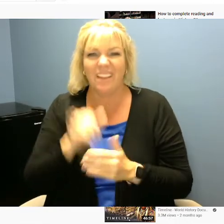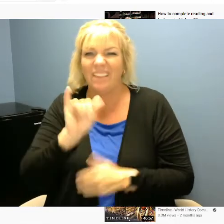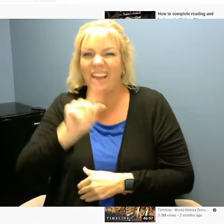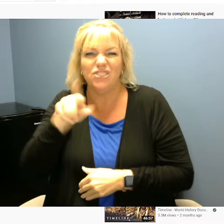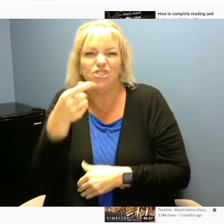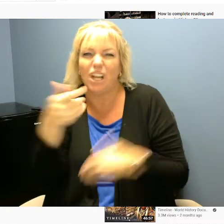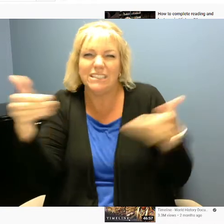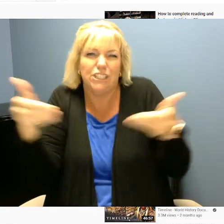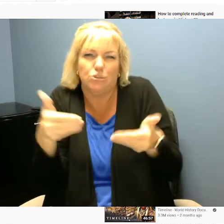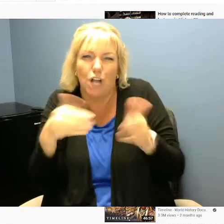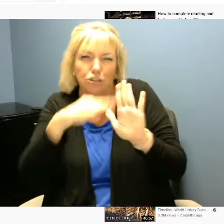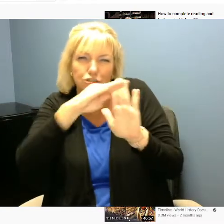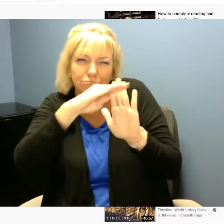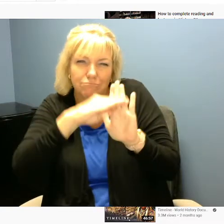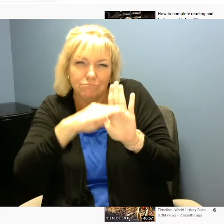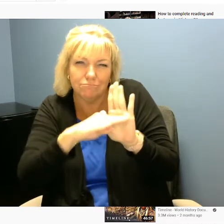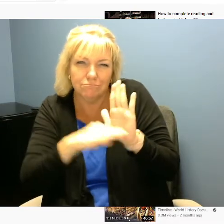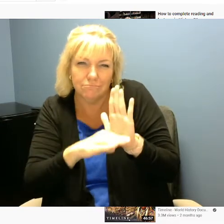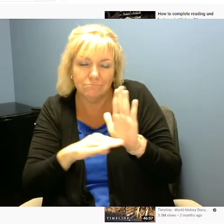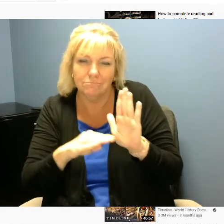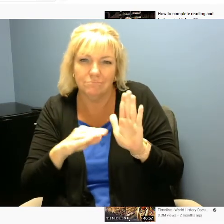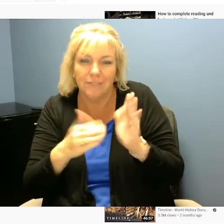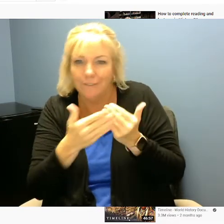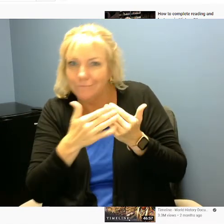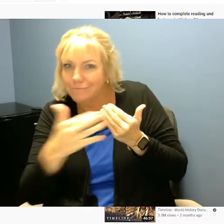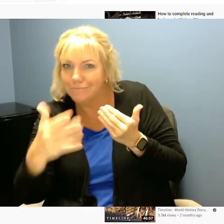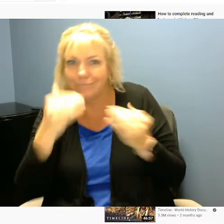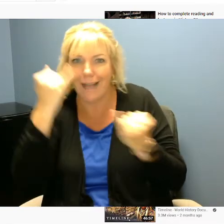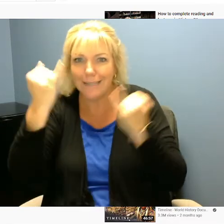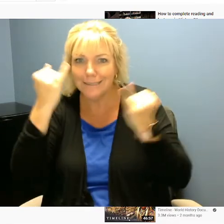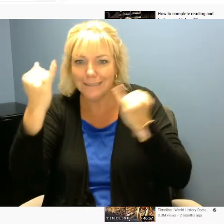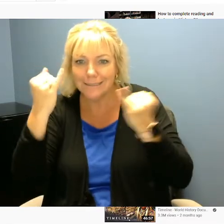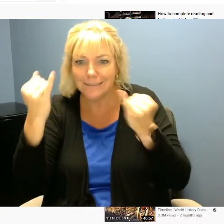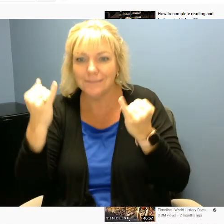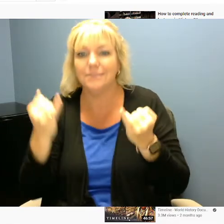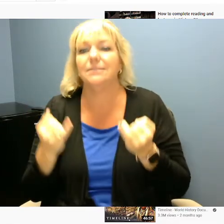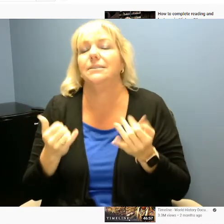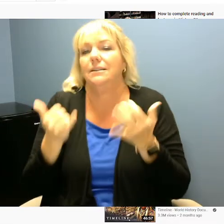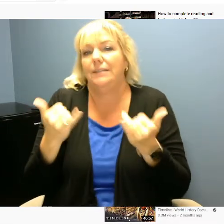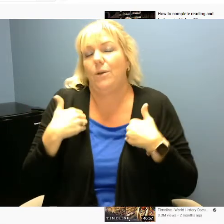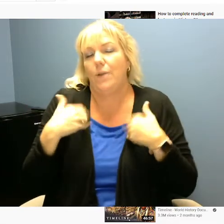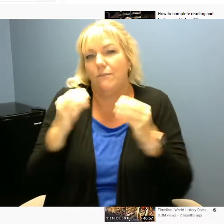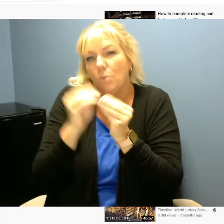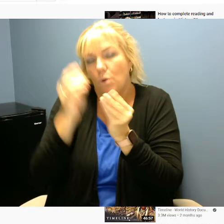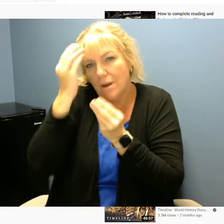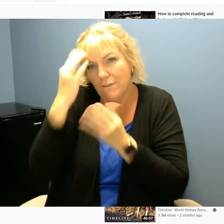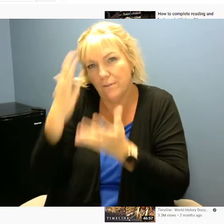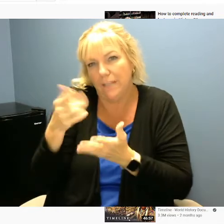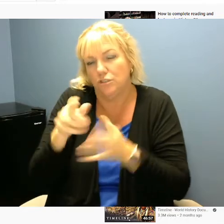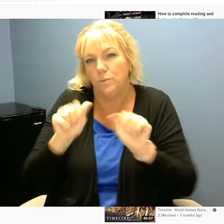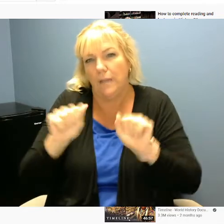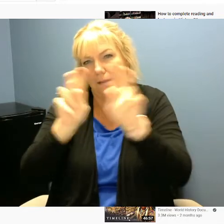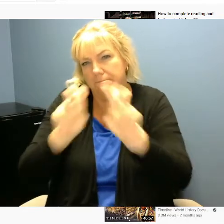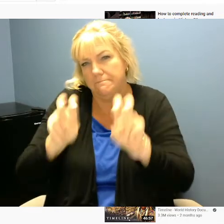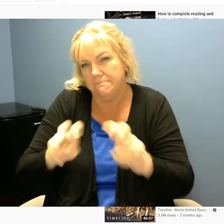little summation of kind of those main ideas, and then now you've got some more information in the module to kind of go over each of